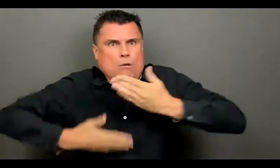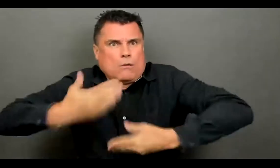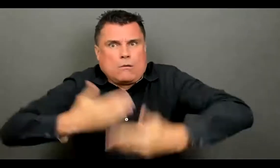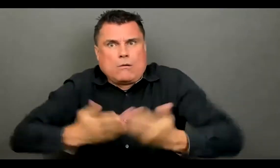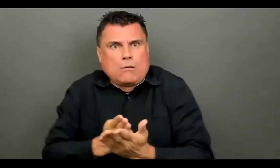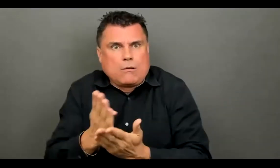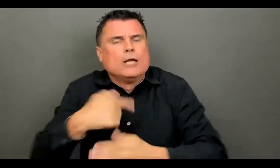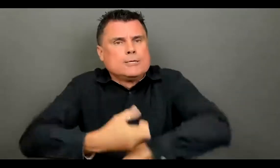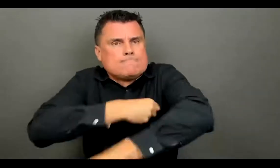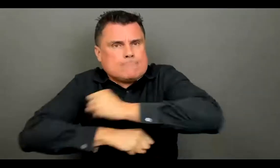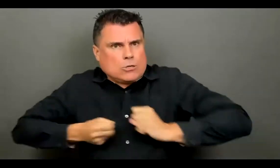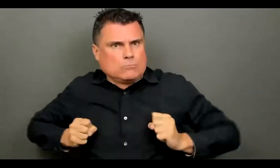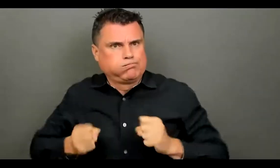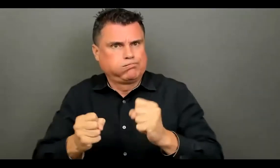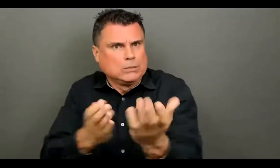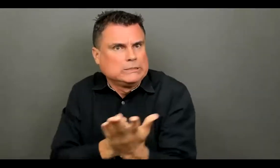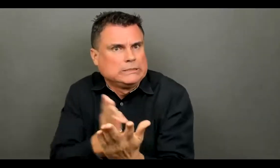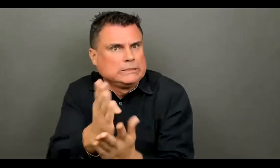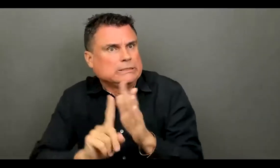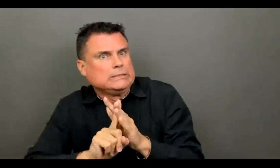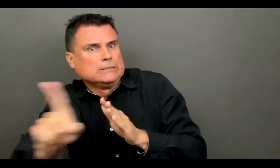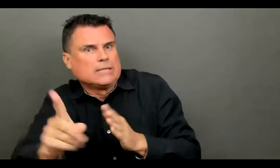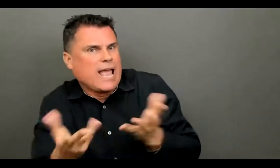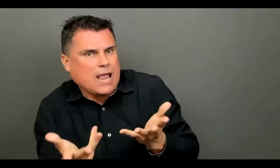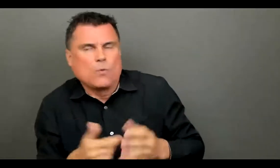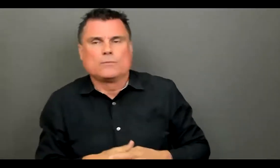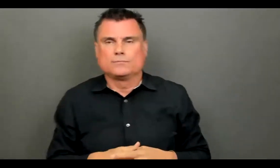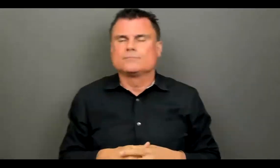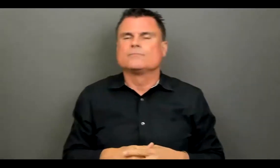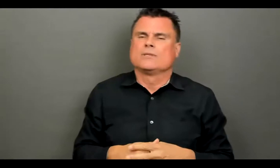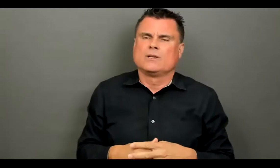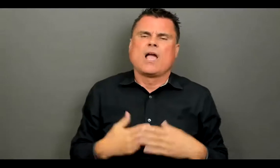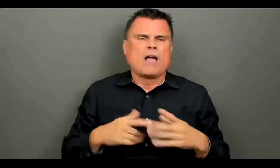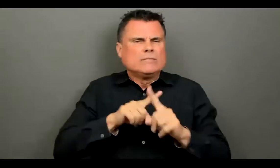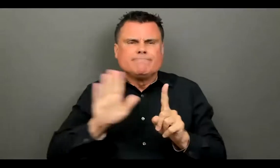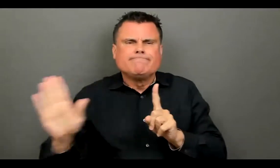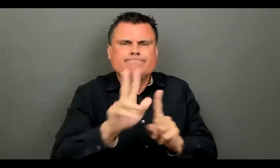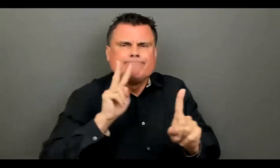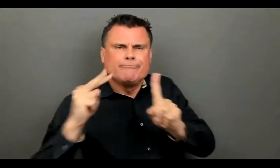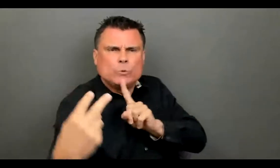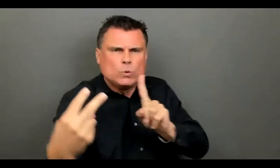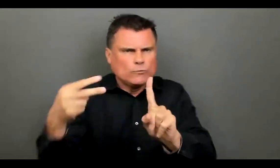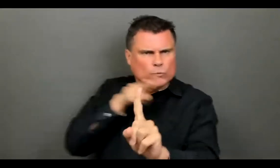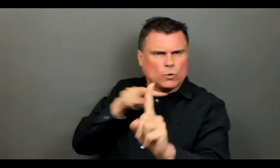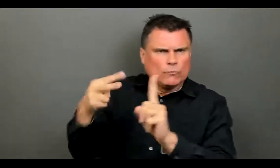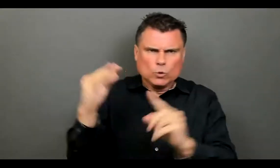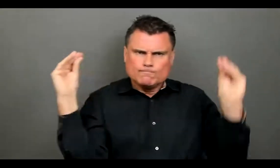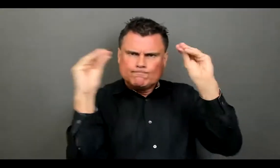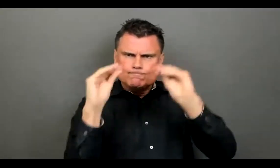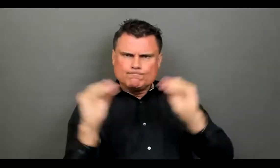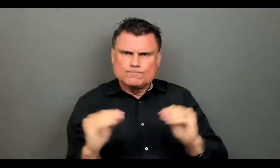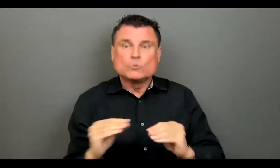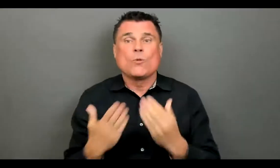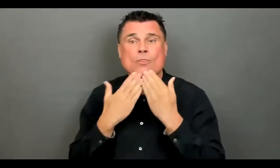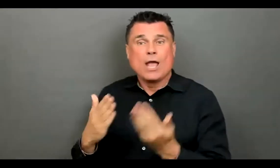There's a wide stakeholder gather here in this event, and I must thank the organizers again, UNDP and all its